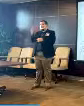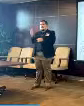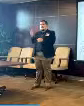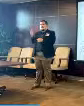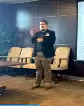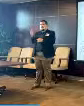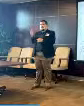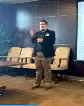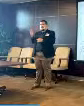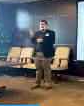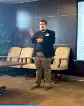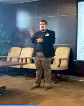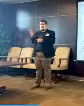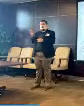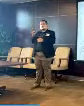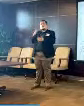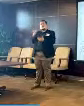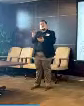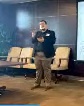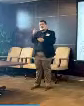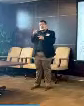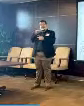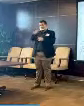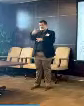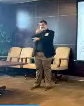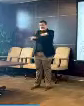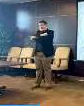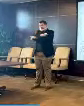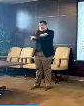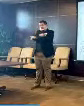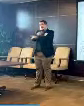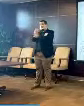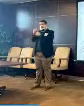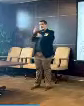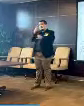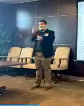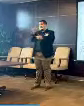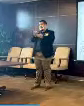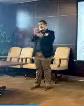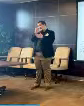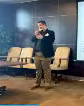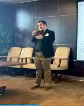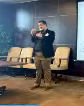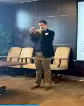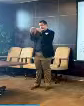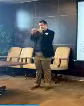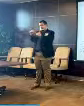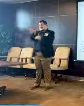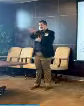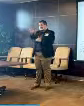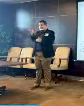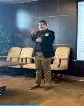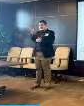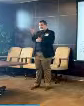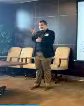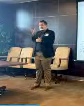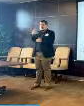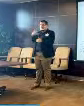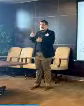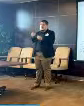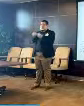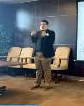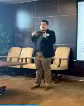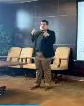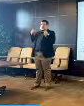years of age. Unfortunately, those unvaccinated, we continue to see that age drop, and it's at 58 years of age now.